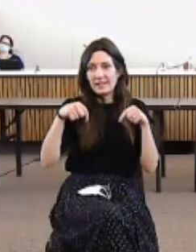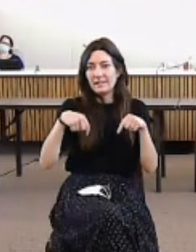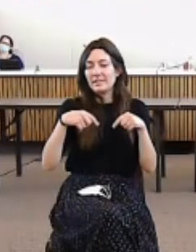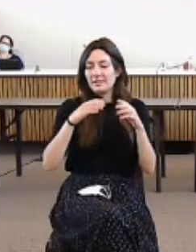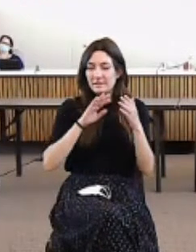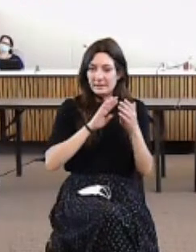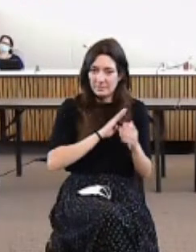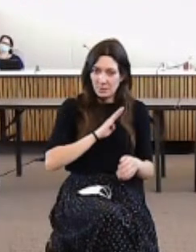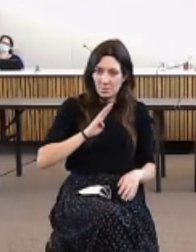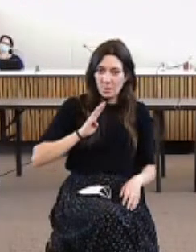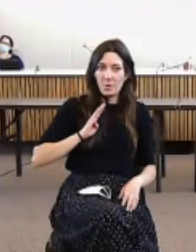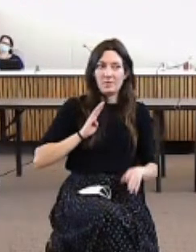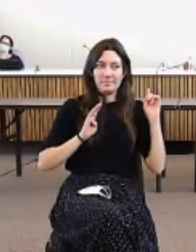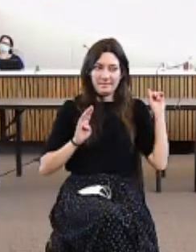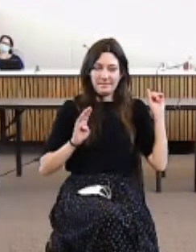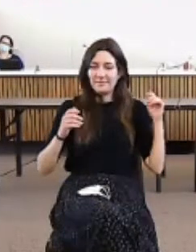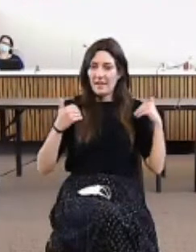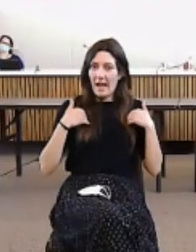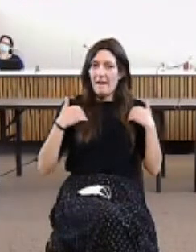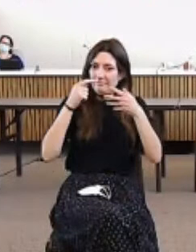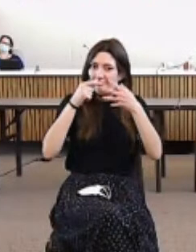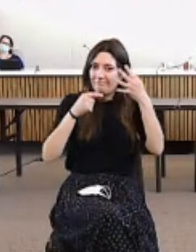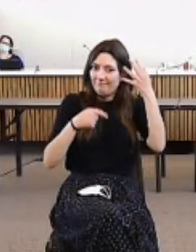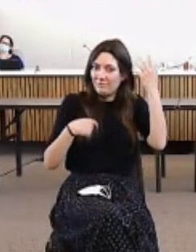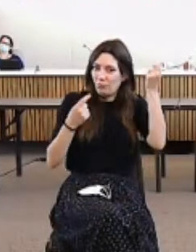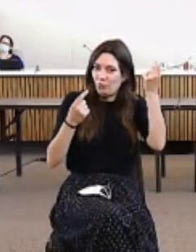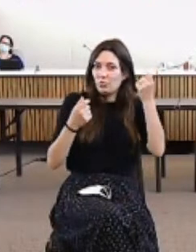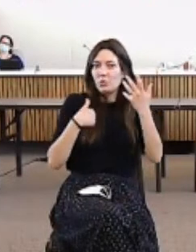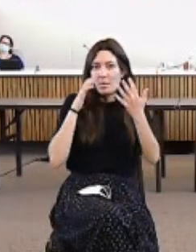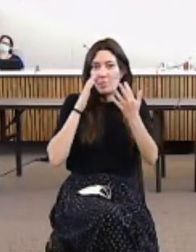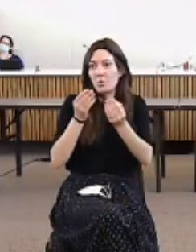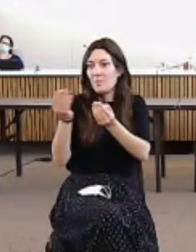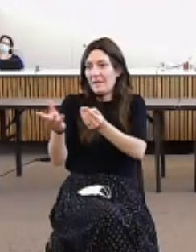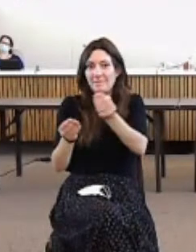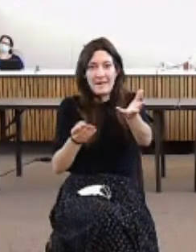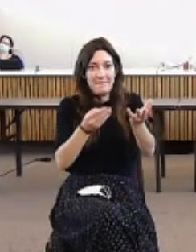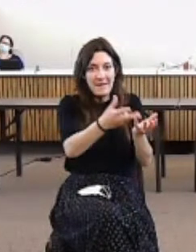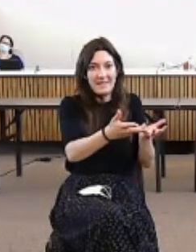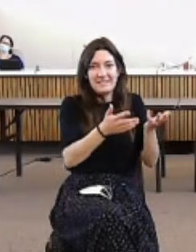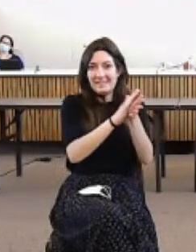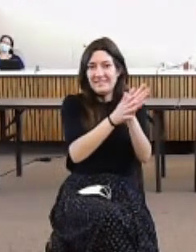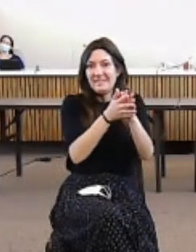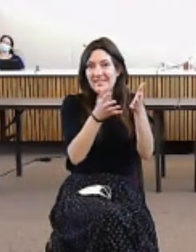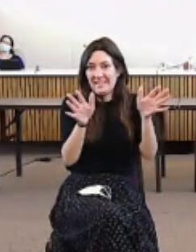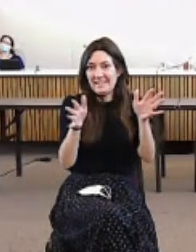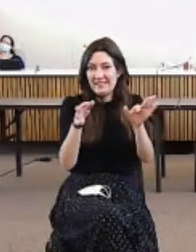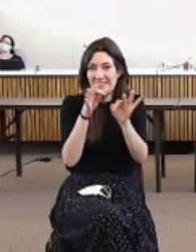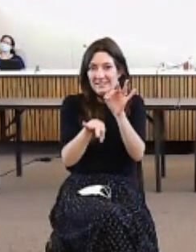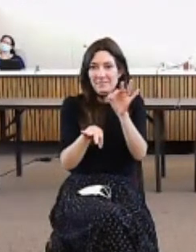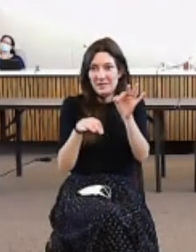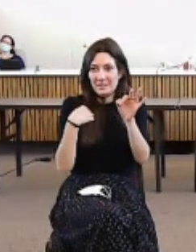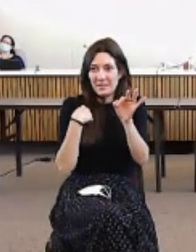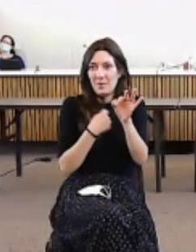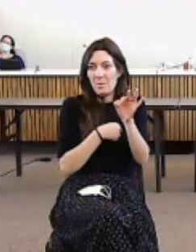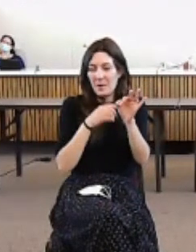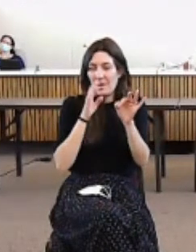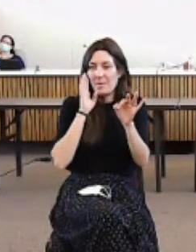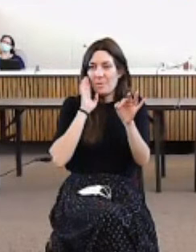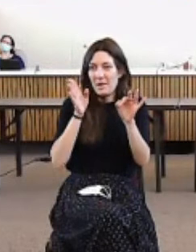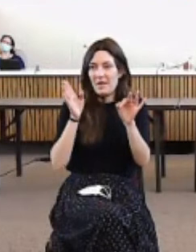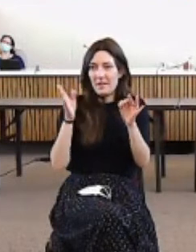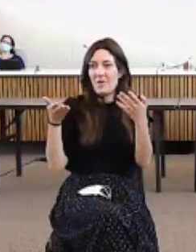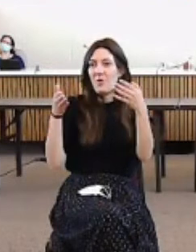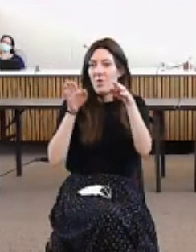board has things to do, so I'm just going to pass these out, and we will adjourn